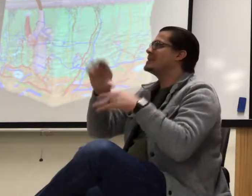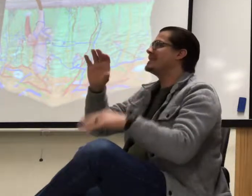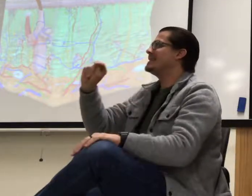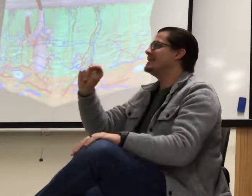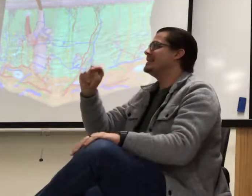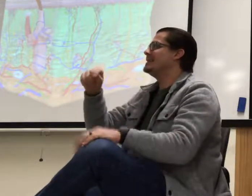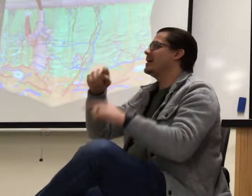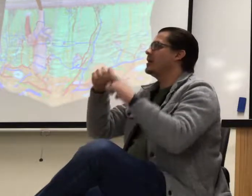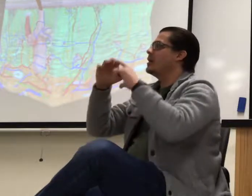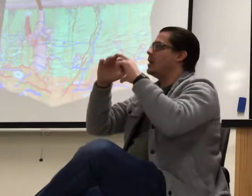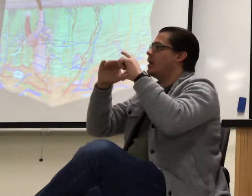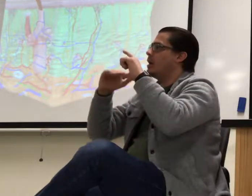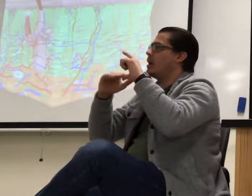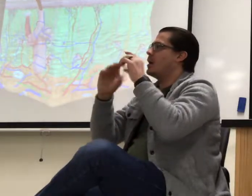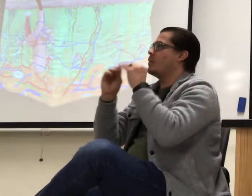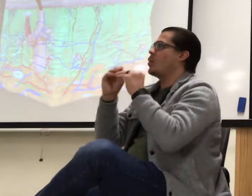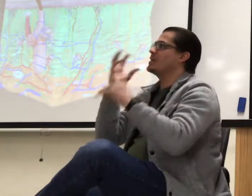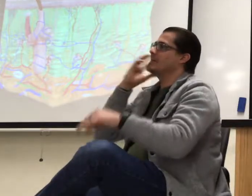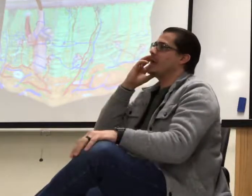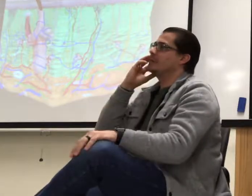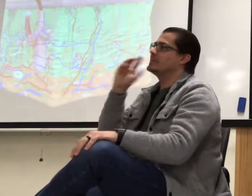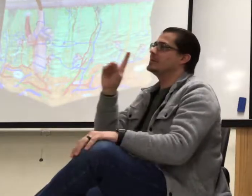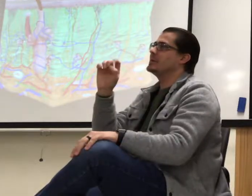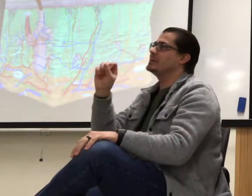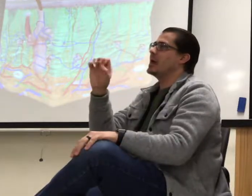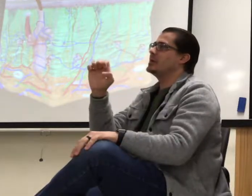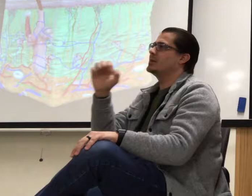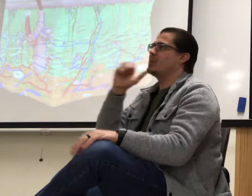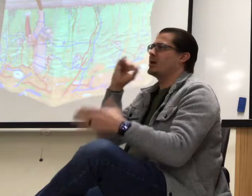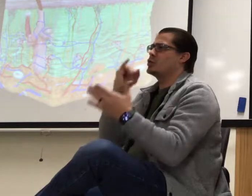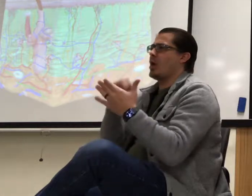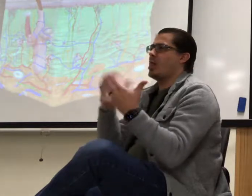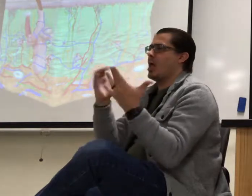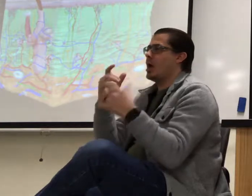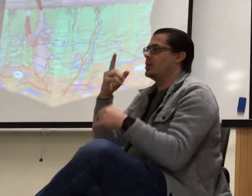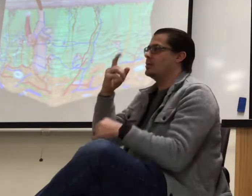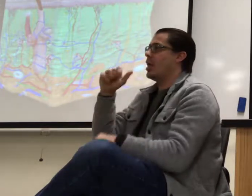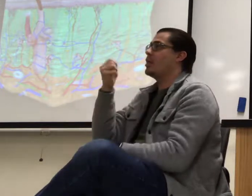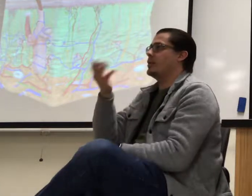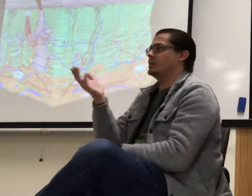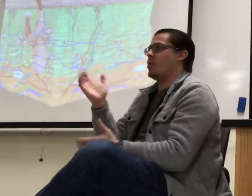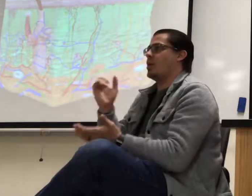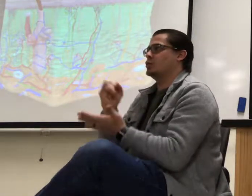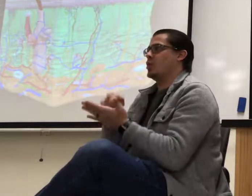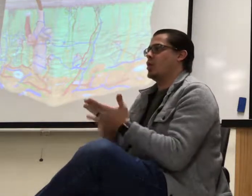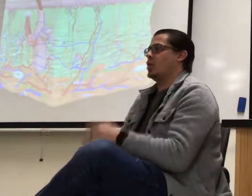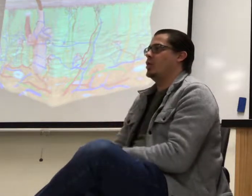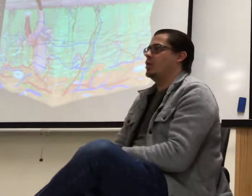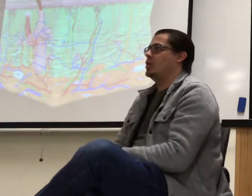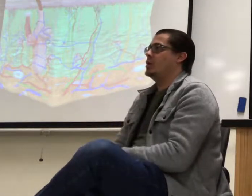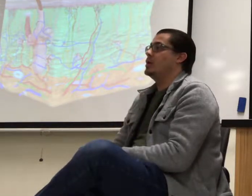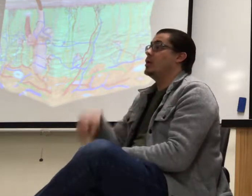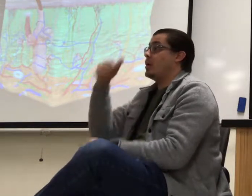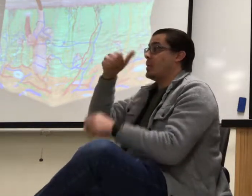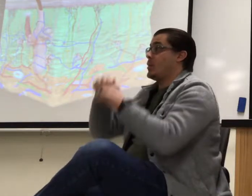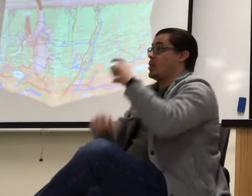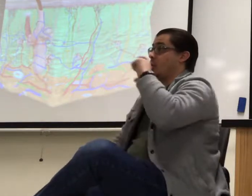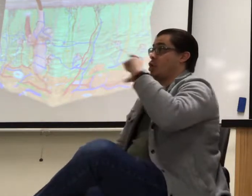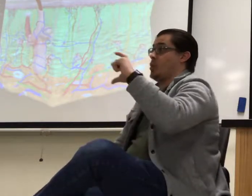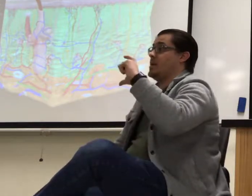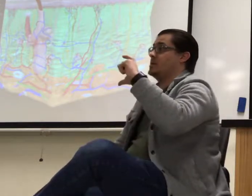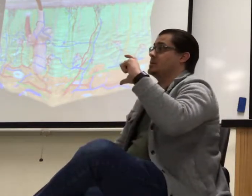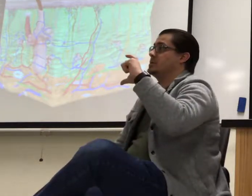it's more dense. But I won't draw too much, because there are other things I want to draw in here. But let's remember that the dermis is